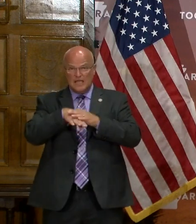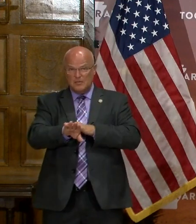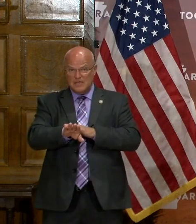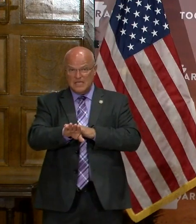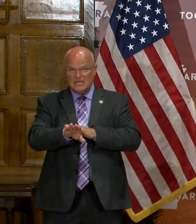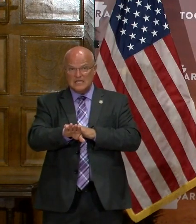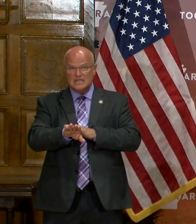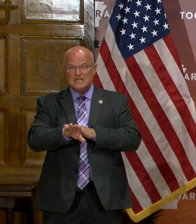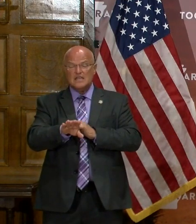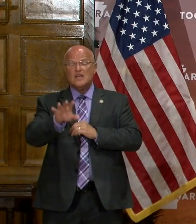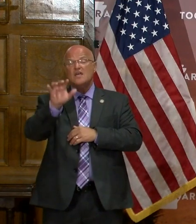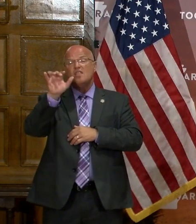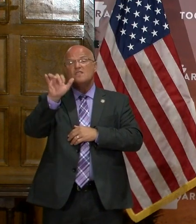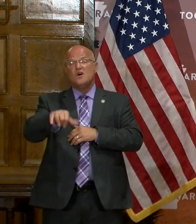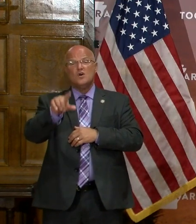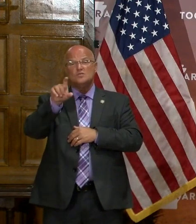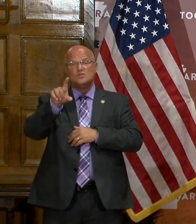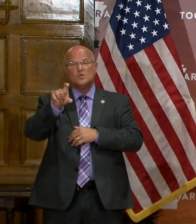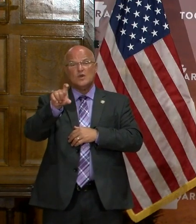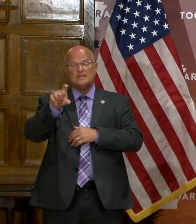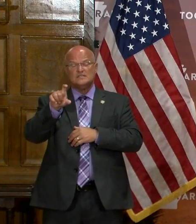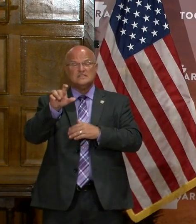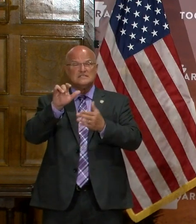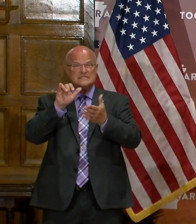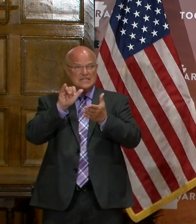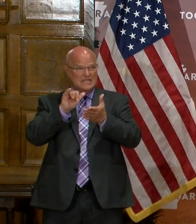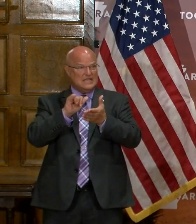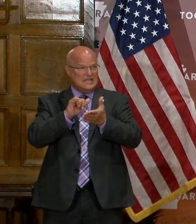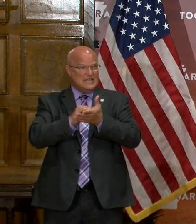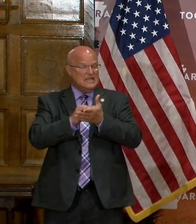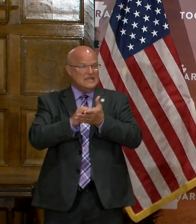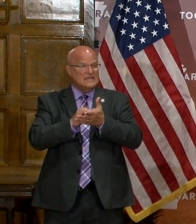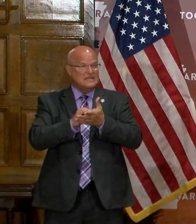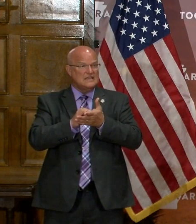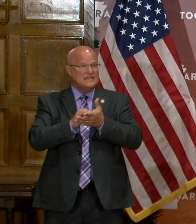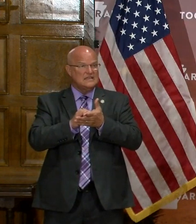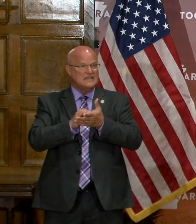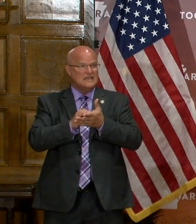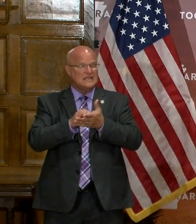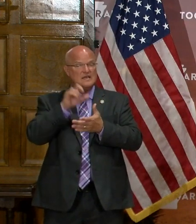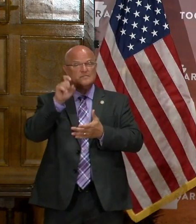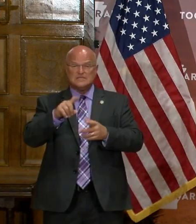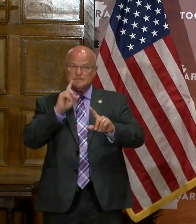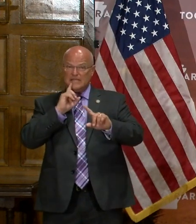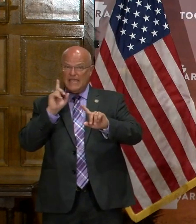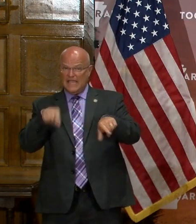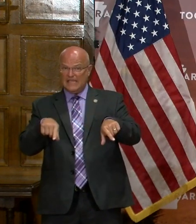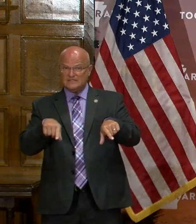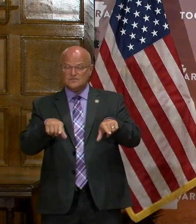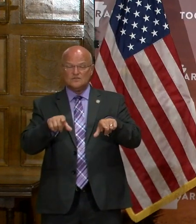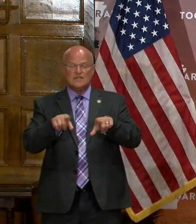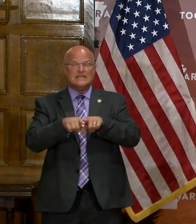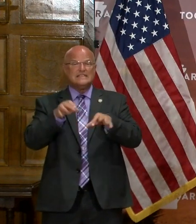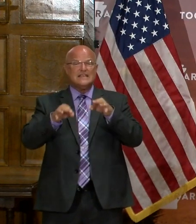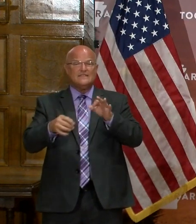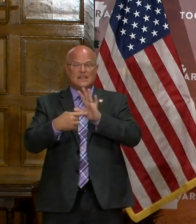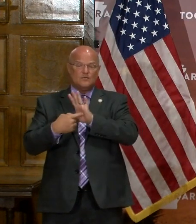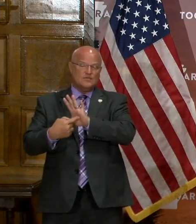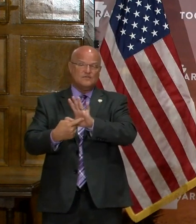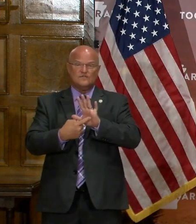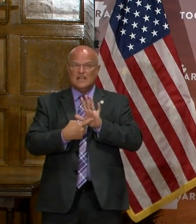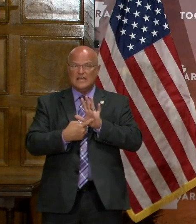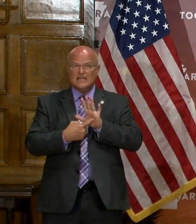in, those are questions of fact that would have to be answered as to whether that